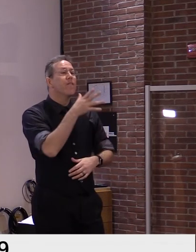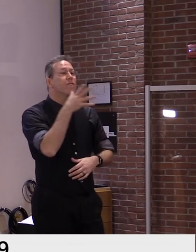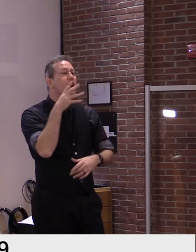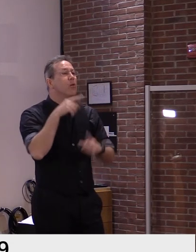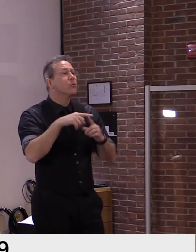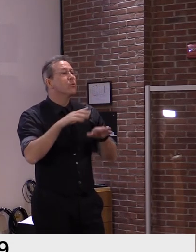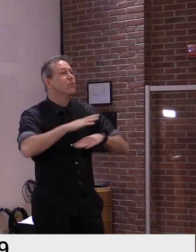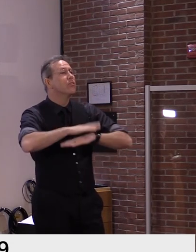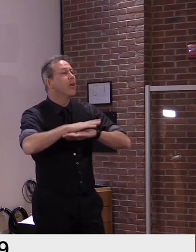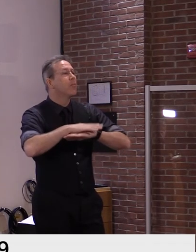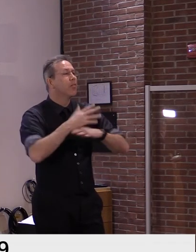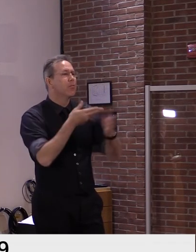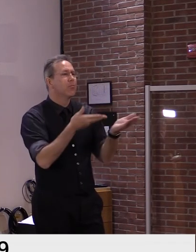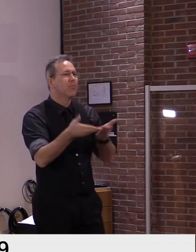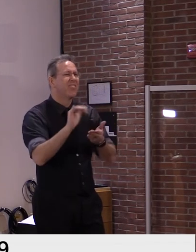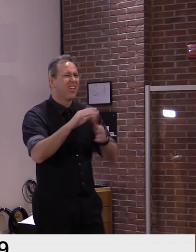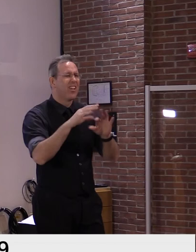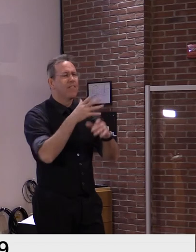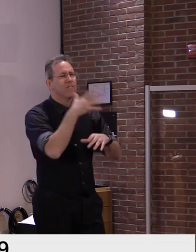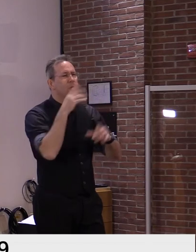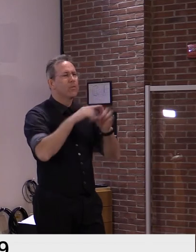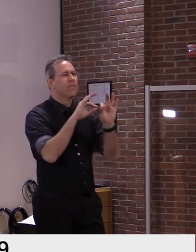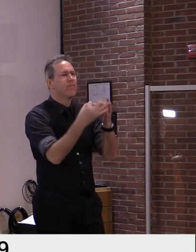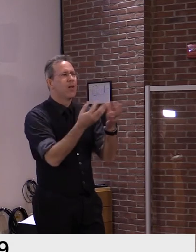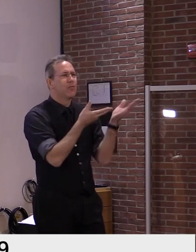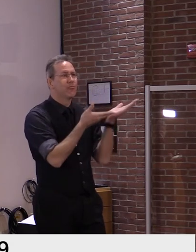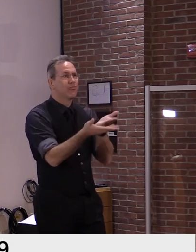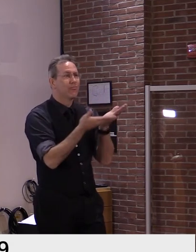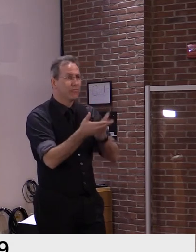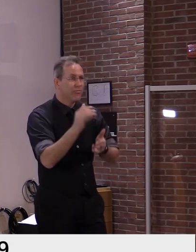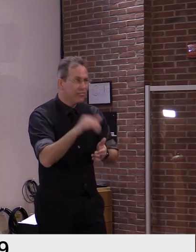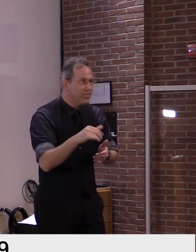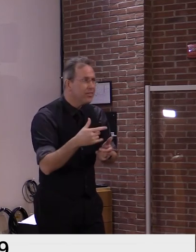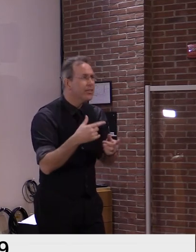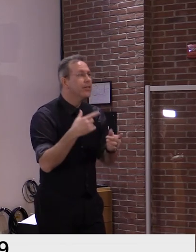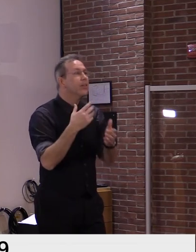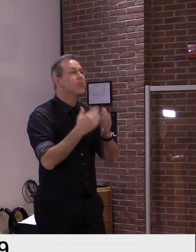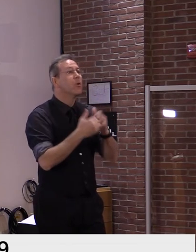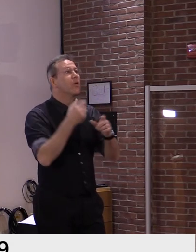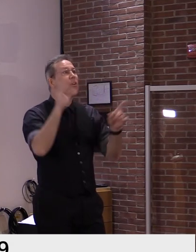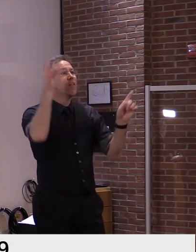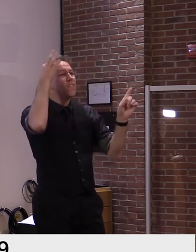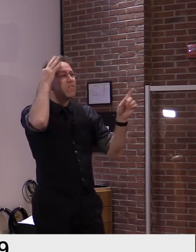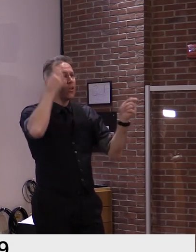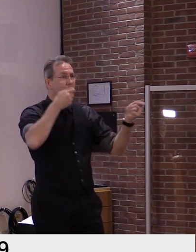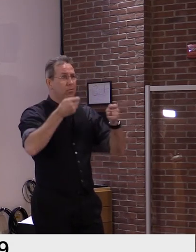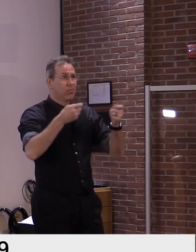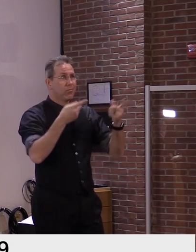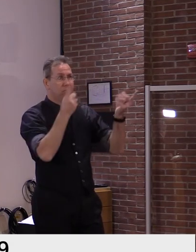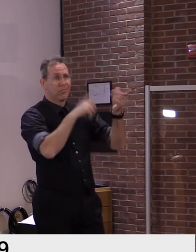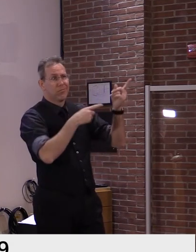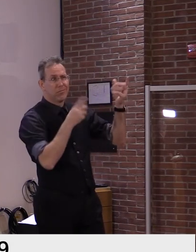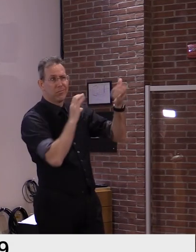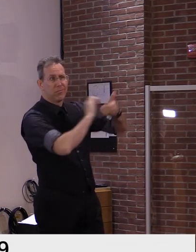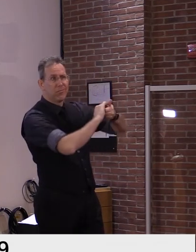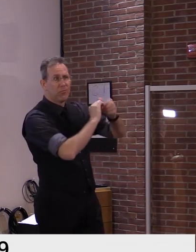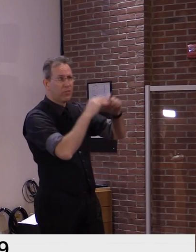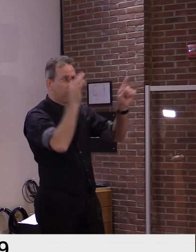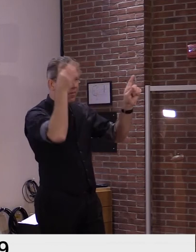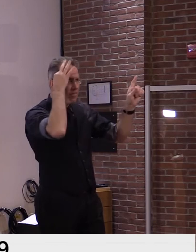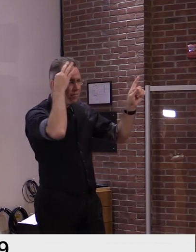that the distribution, the contractor, the federal contractor, had basically not provided